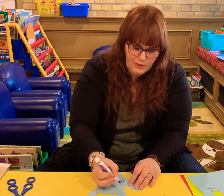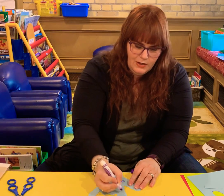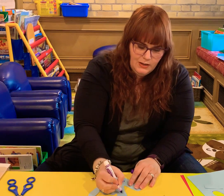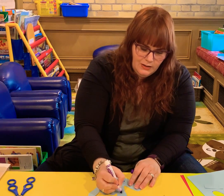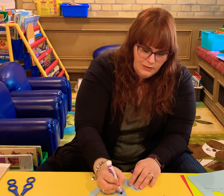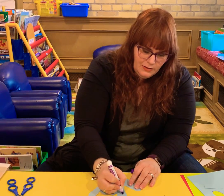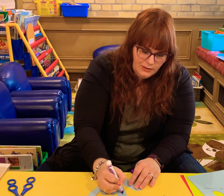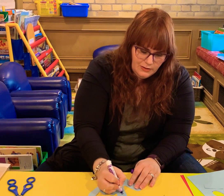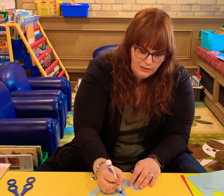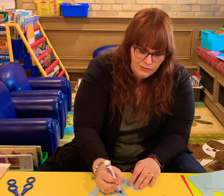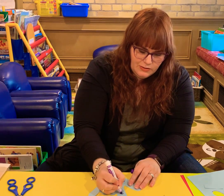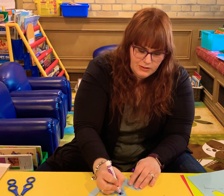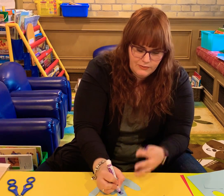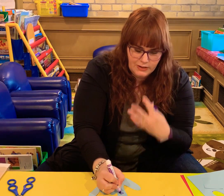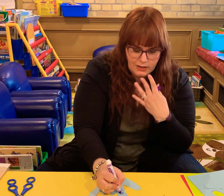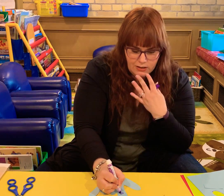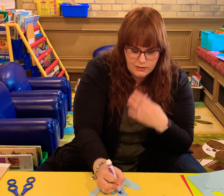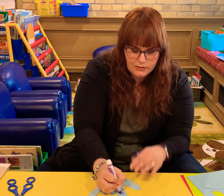I'm going to use different colors. colors.